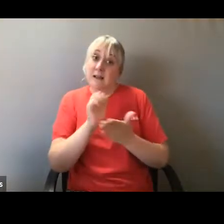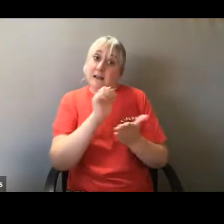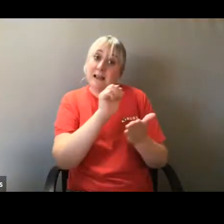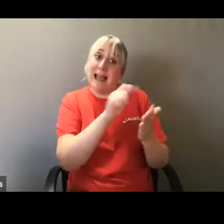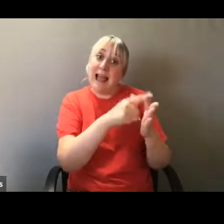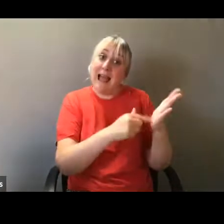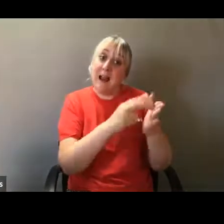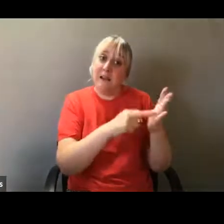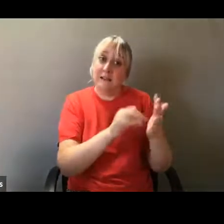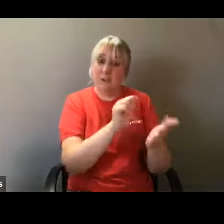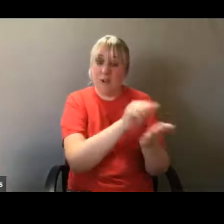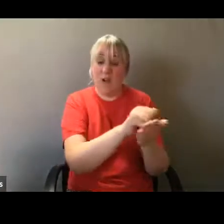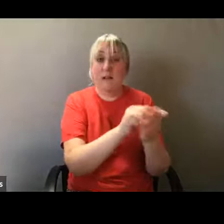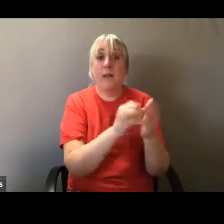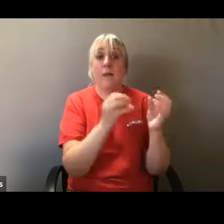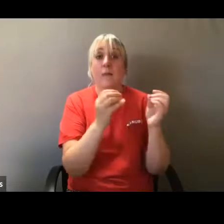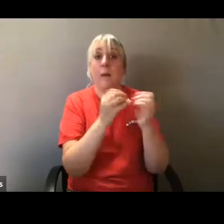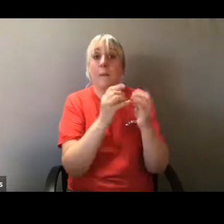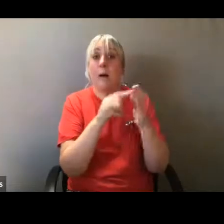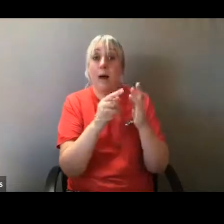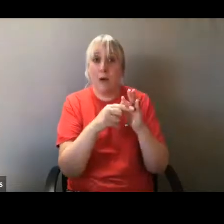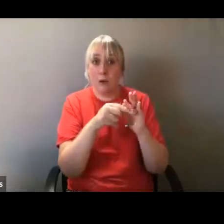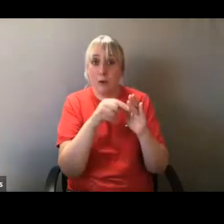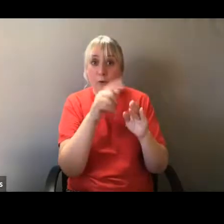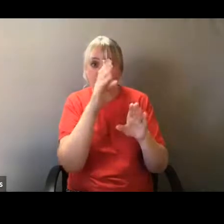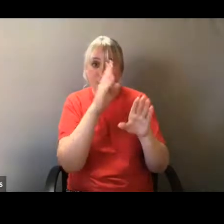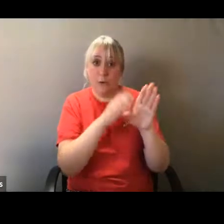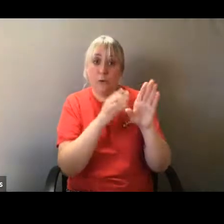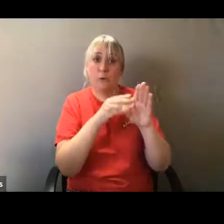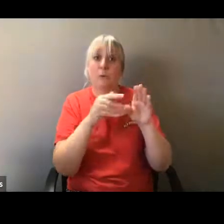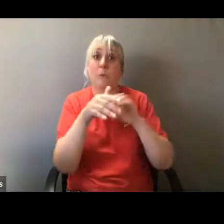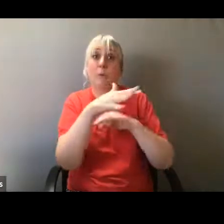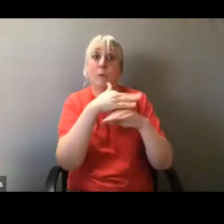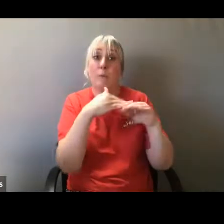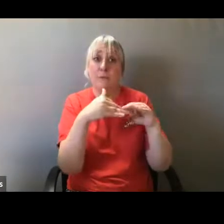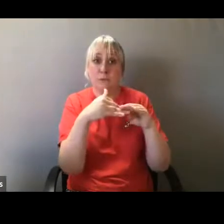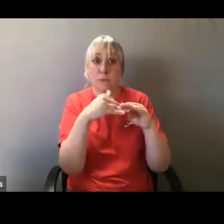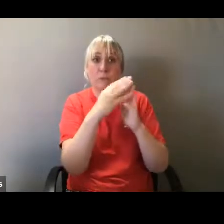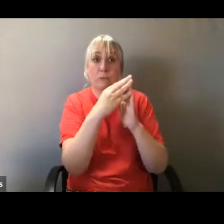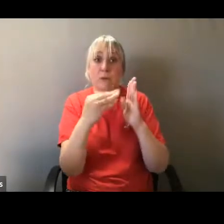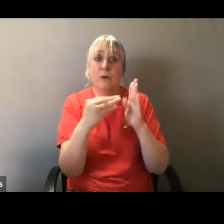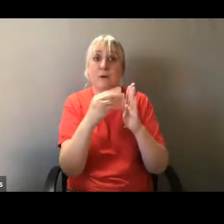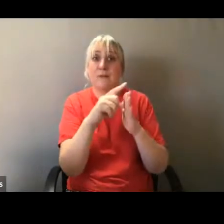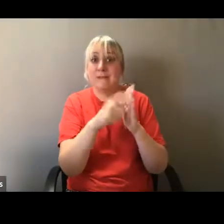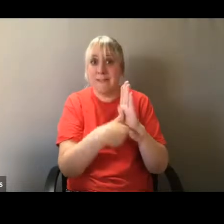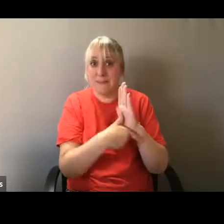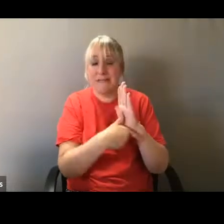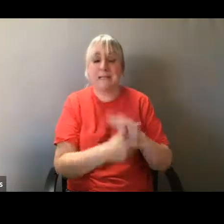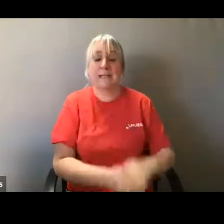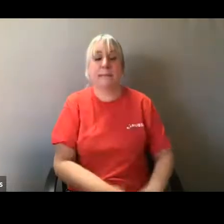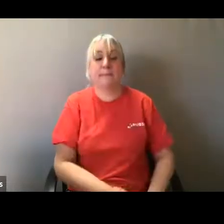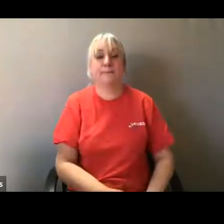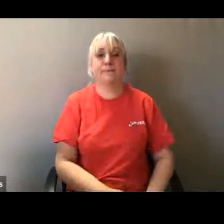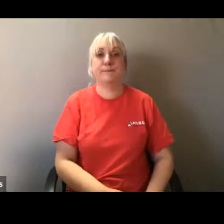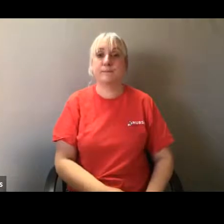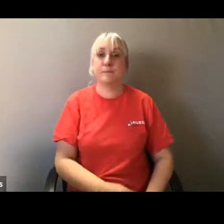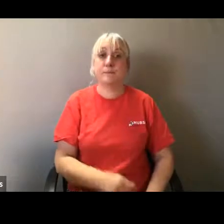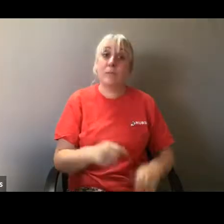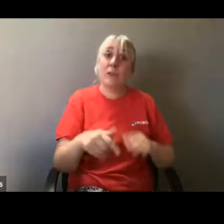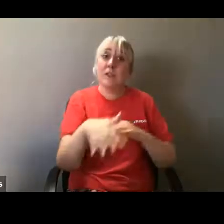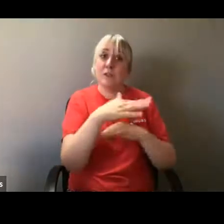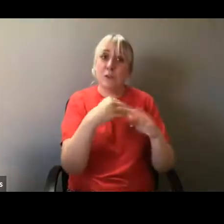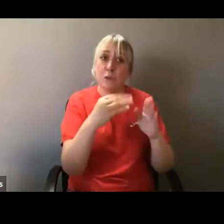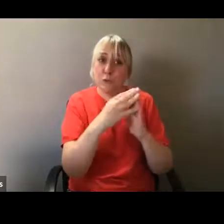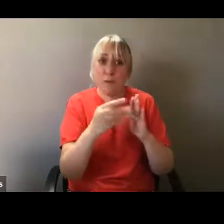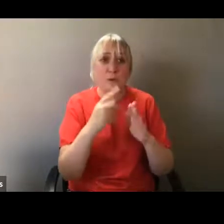biopsychosocial model of disability. The other problem is the perception within our community that the social model isn't relevant to